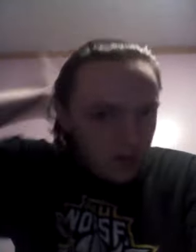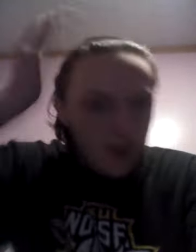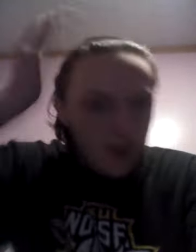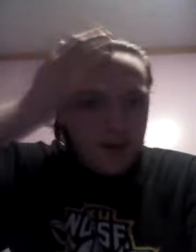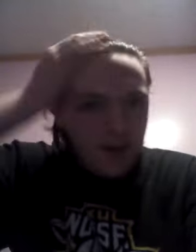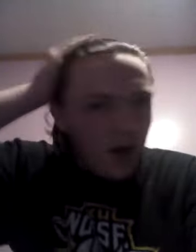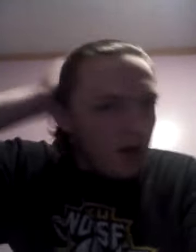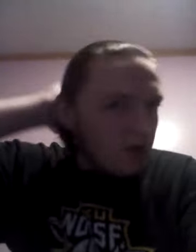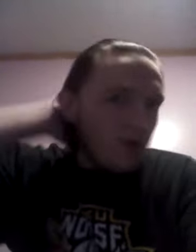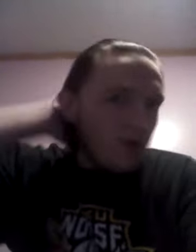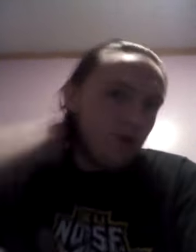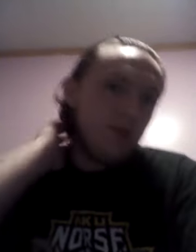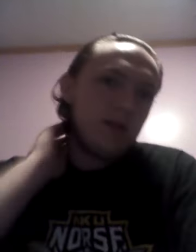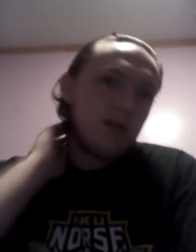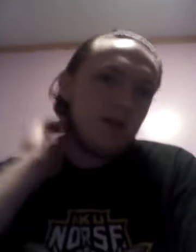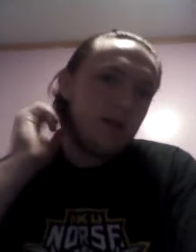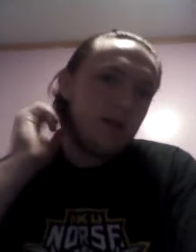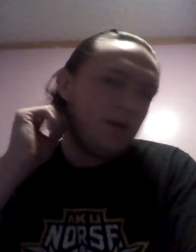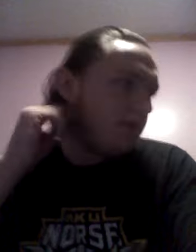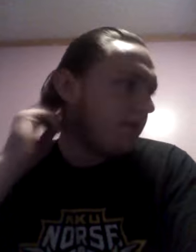In other news,